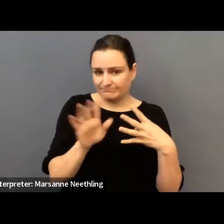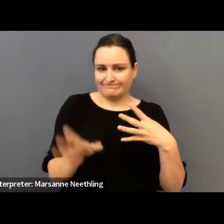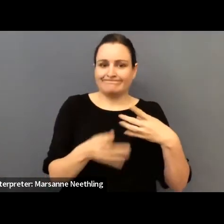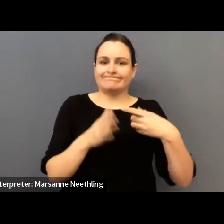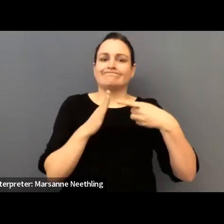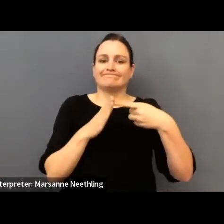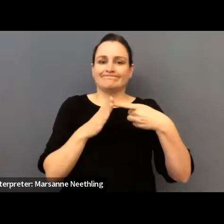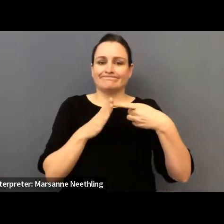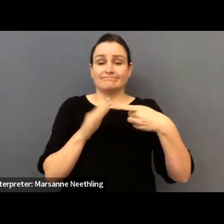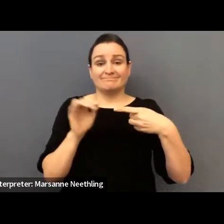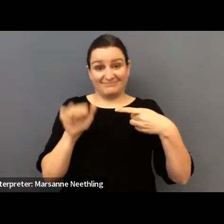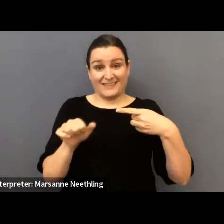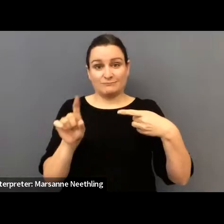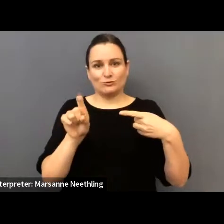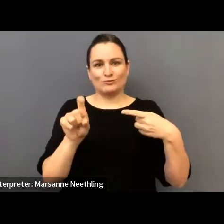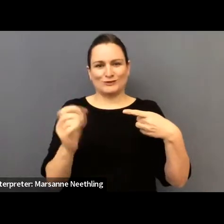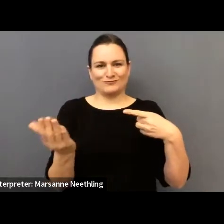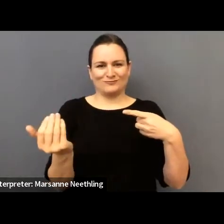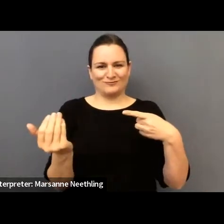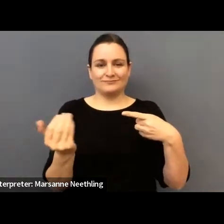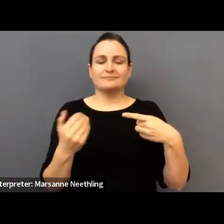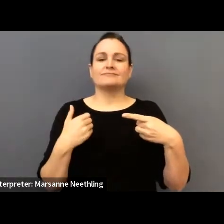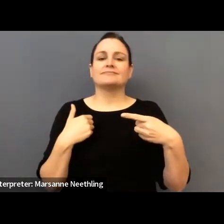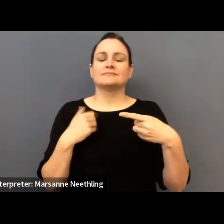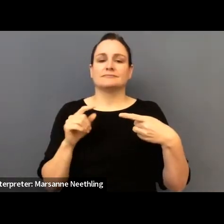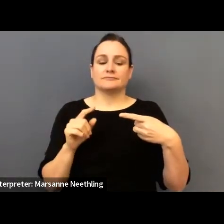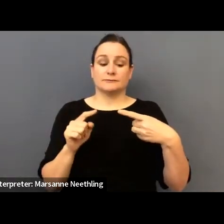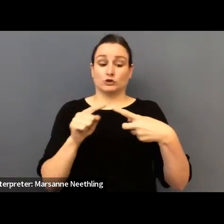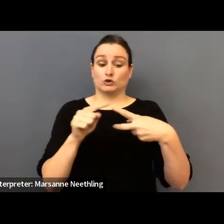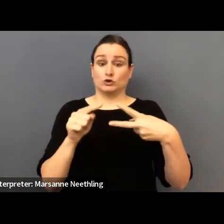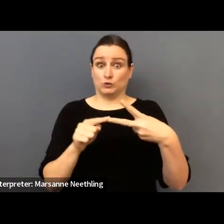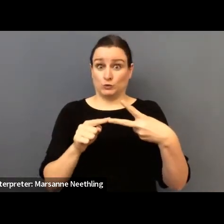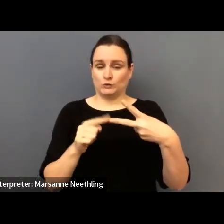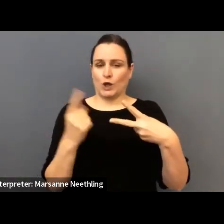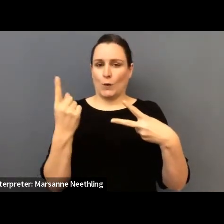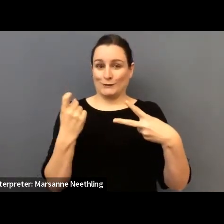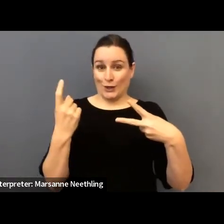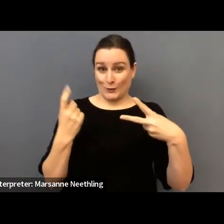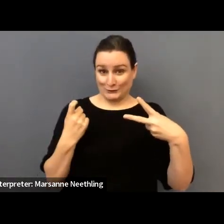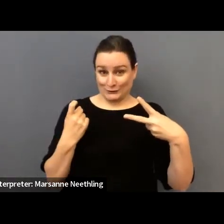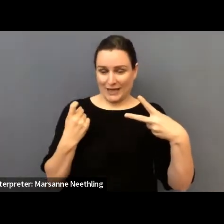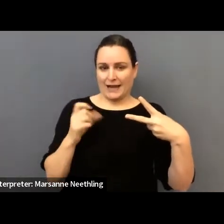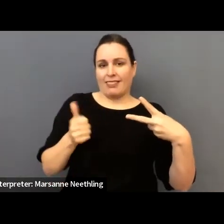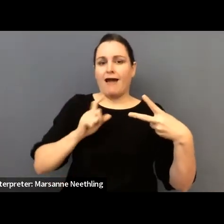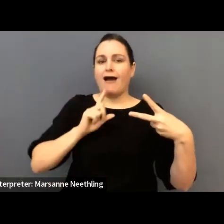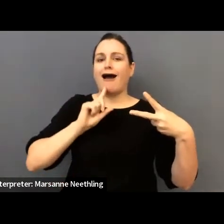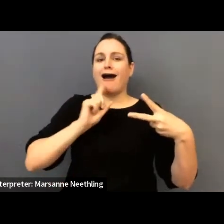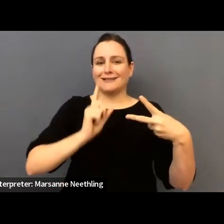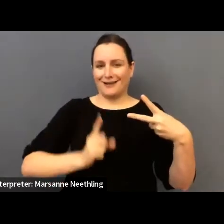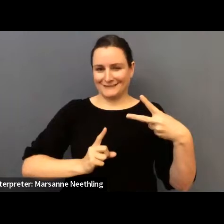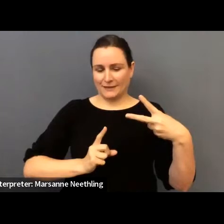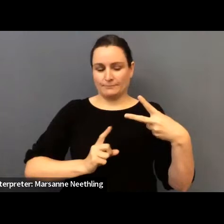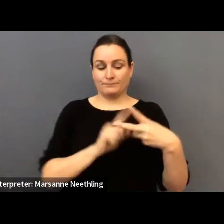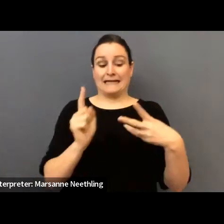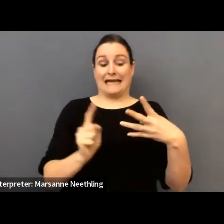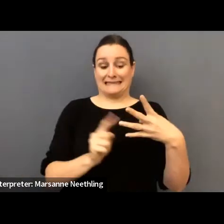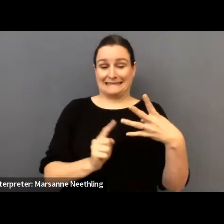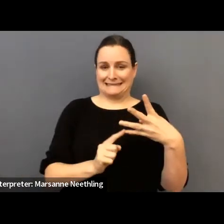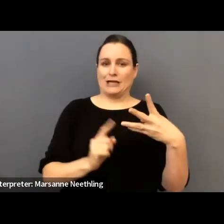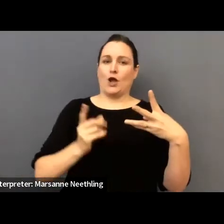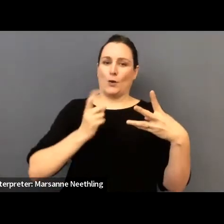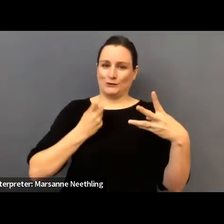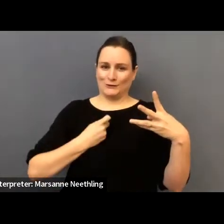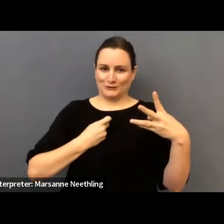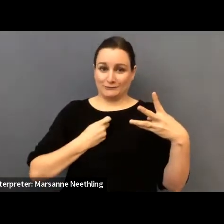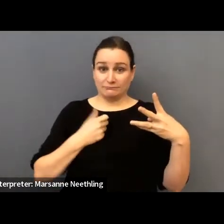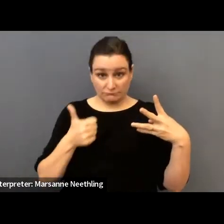questions in that order? So what we'll do, we'll take 2 questions first. We'll get the panelists to deal with that, and then we'll take the second 2. I think I heard 4